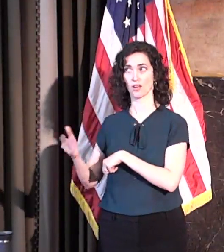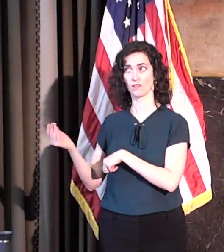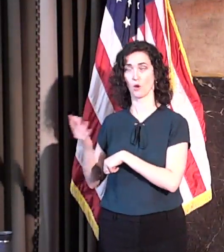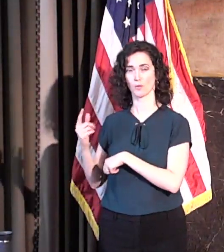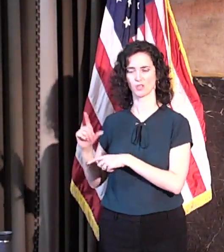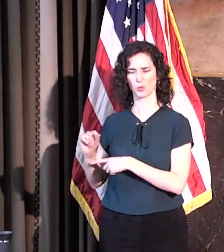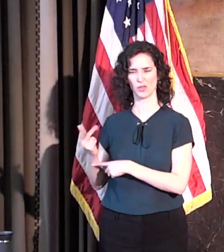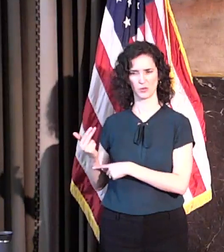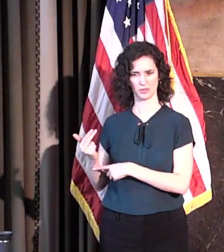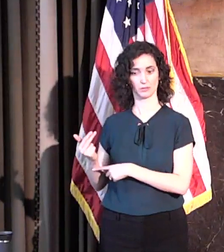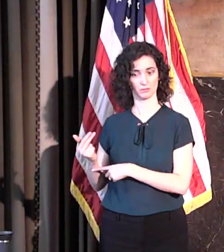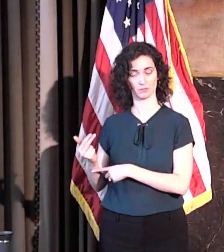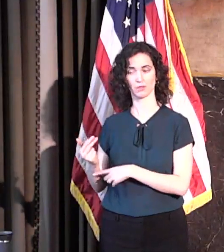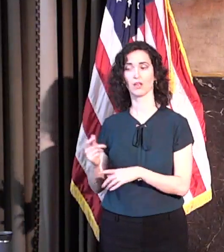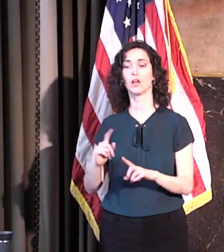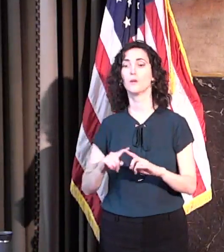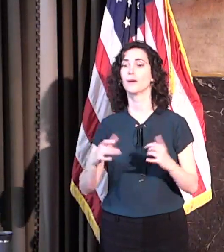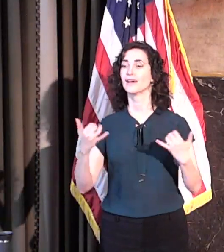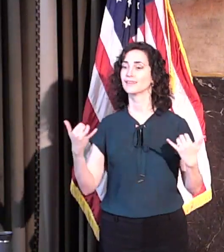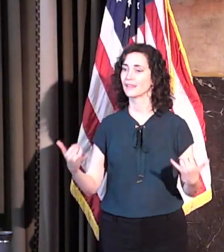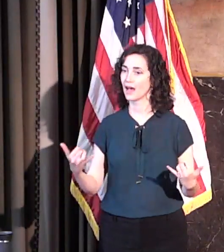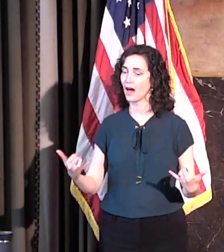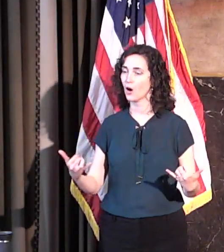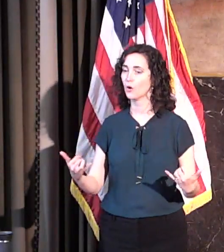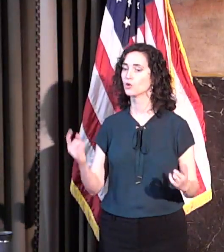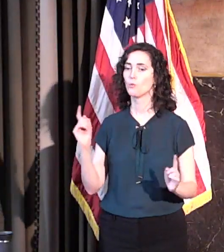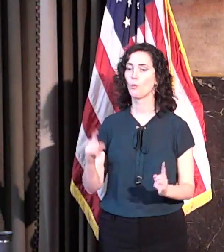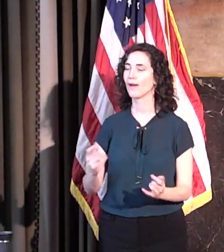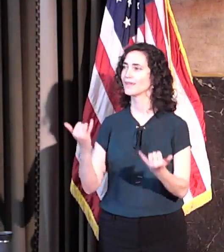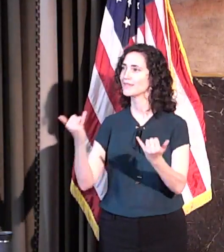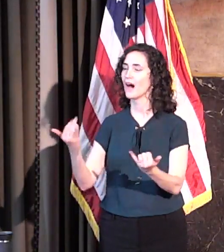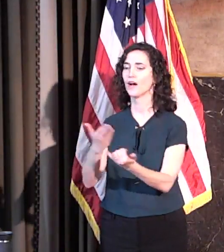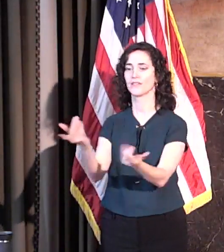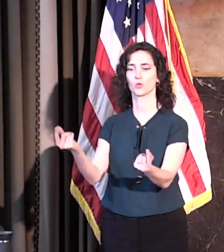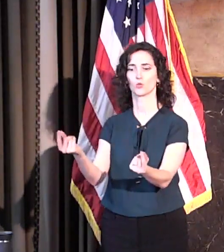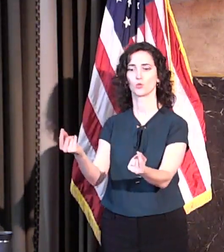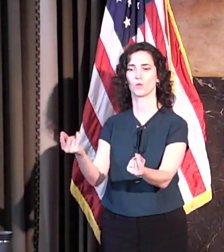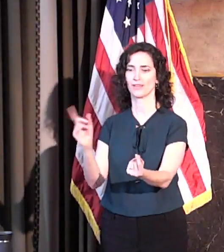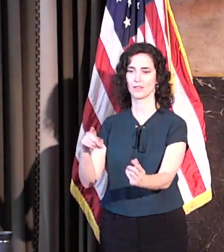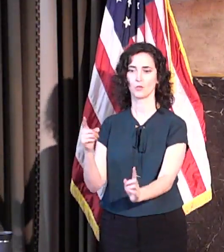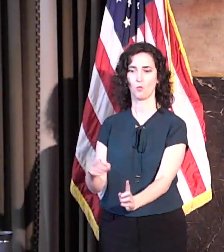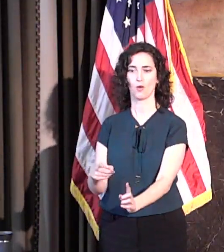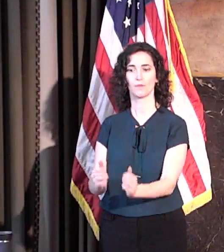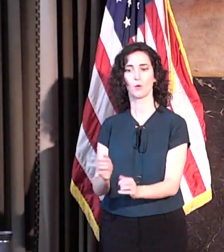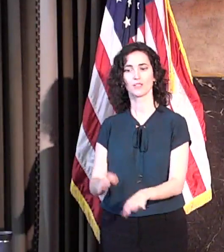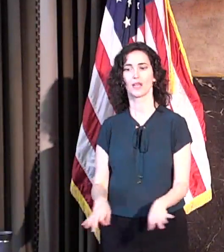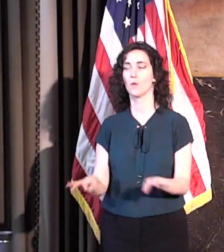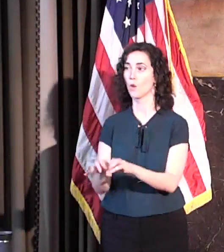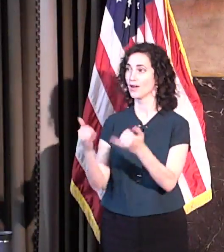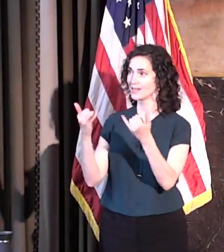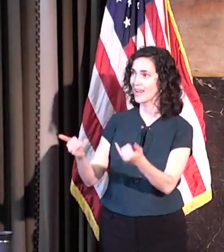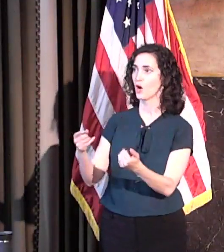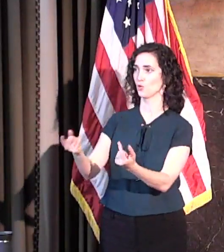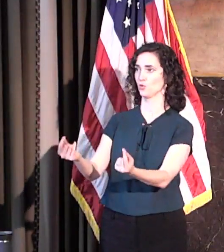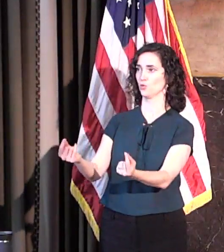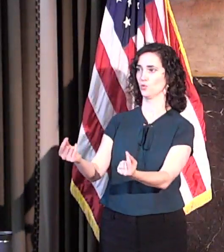there. The question now is what do they do now? And that's, I think, the most important